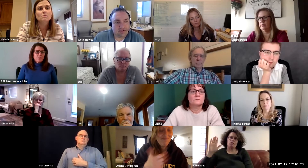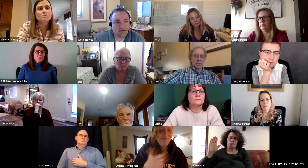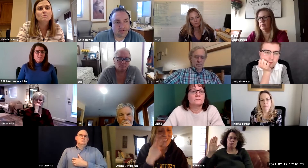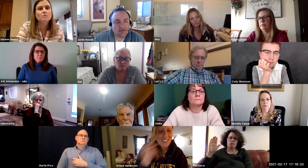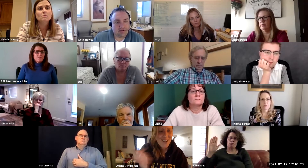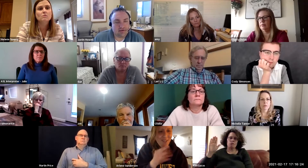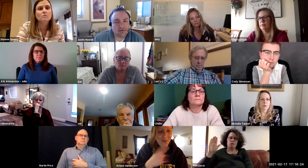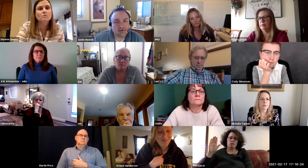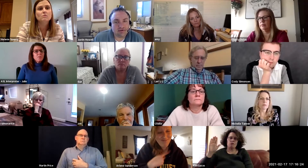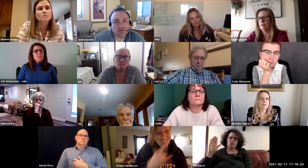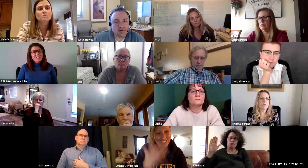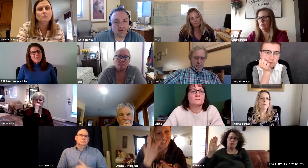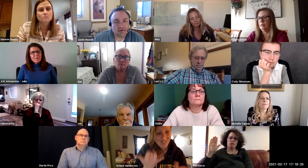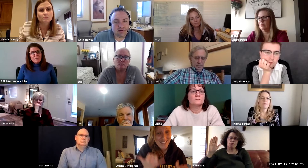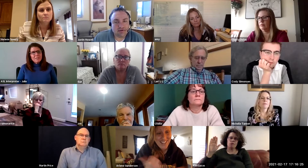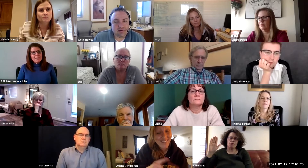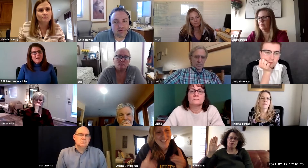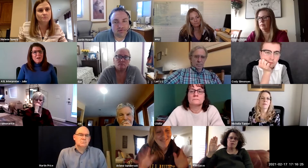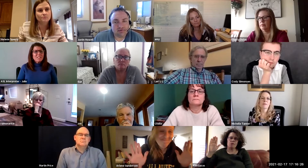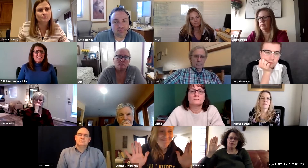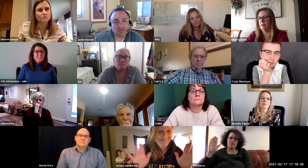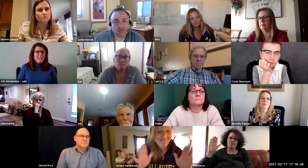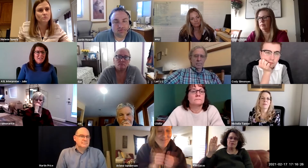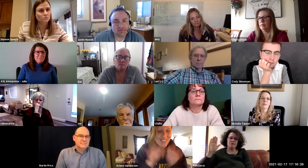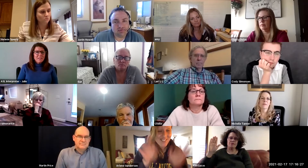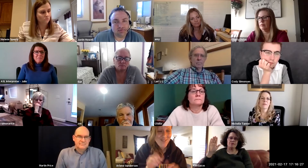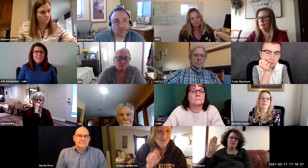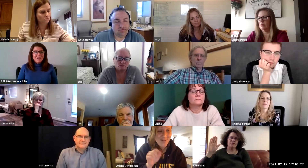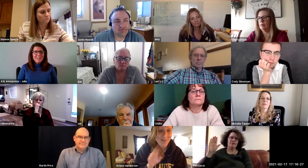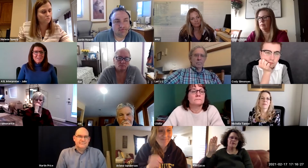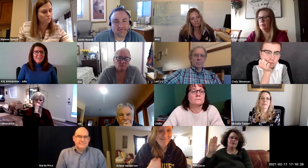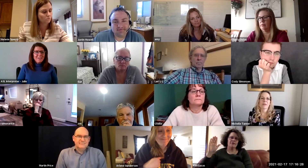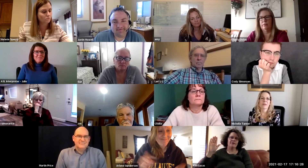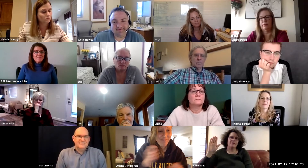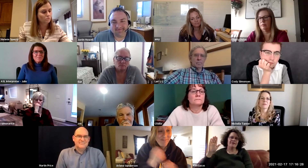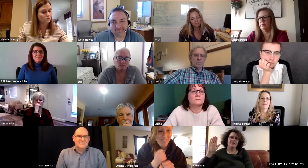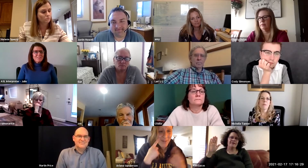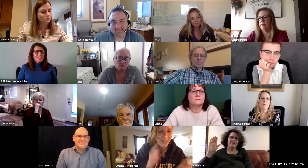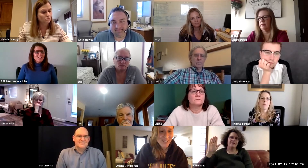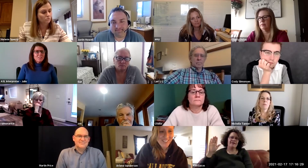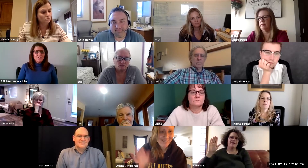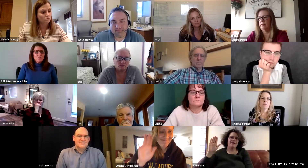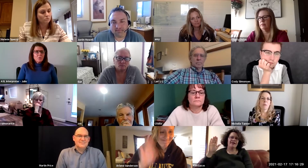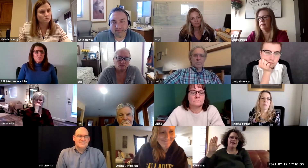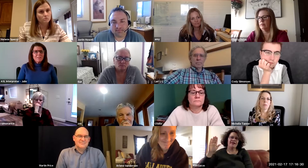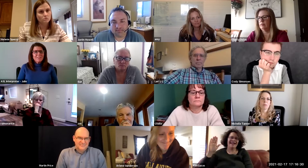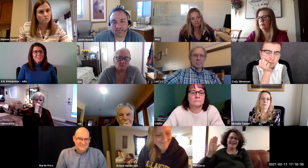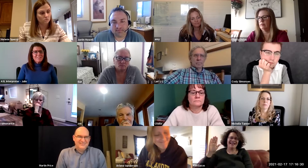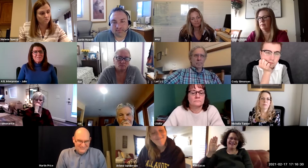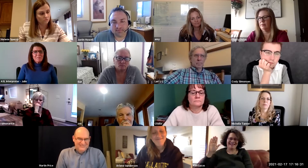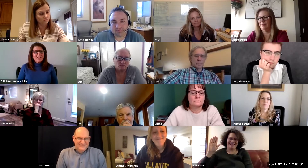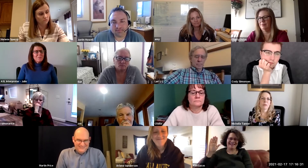meeting. So good to see everyone. I'm sick today, but I'm here in the